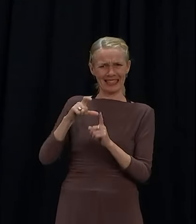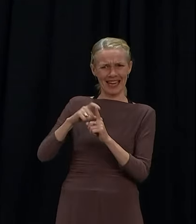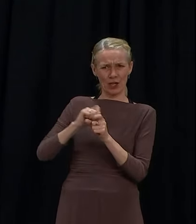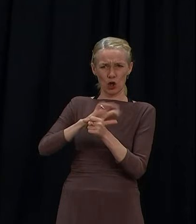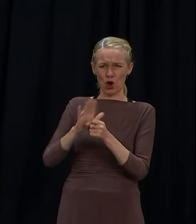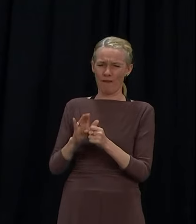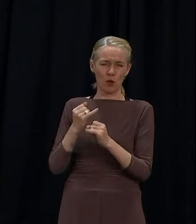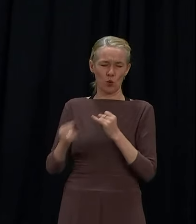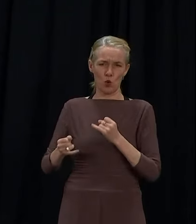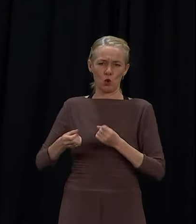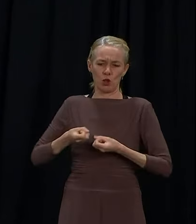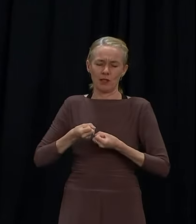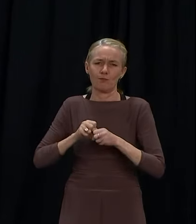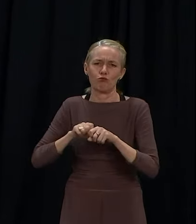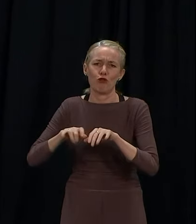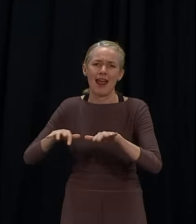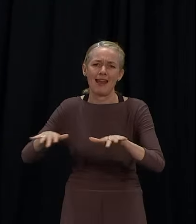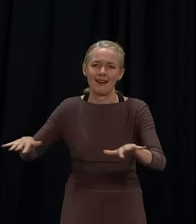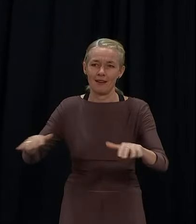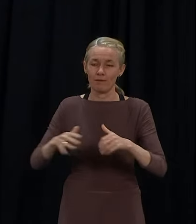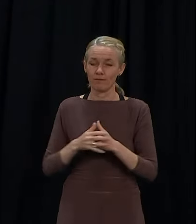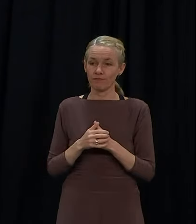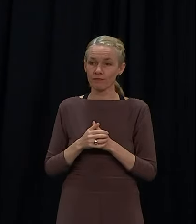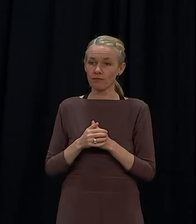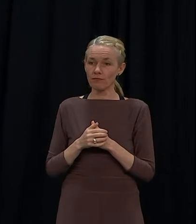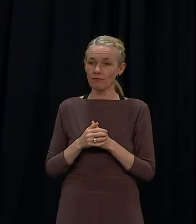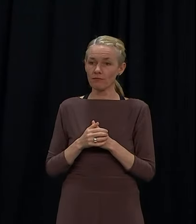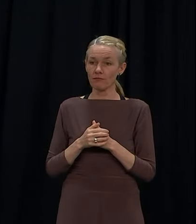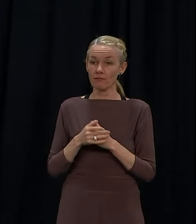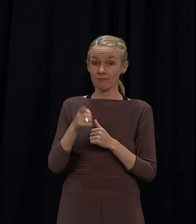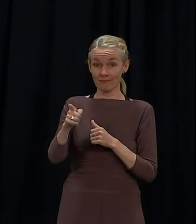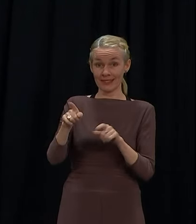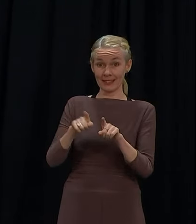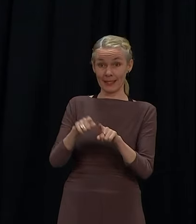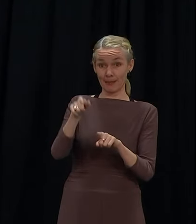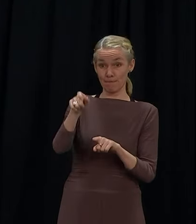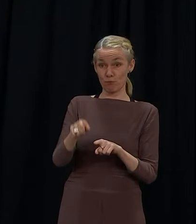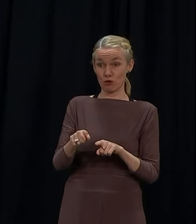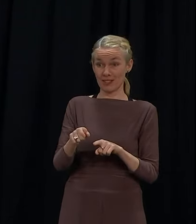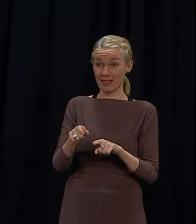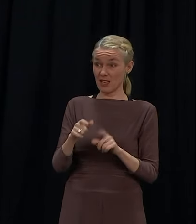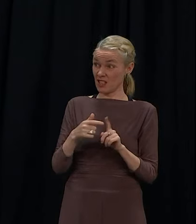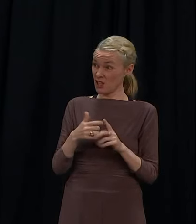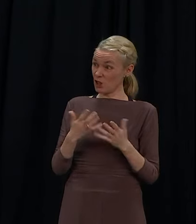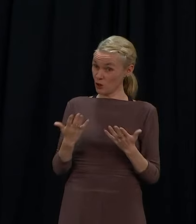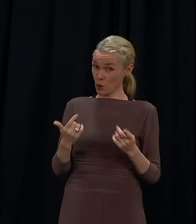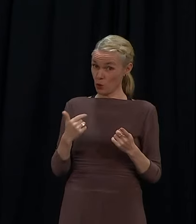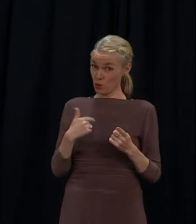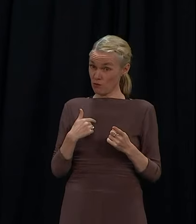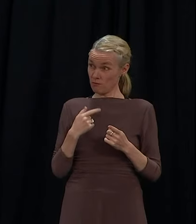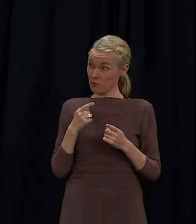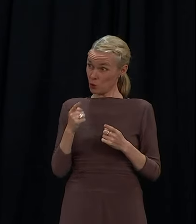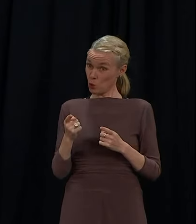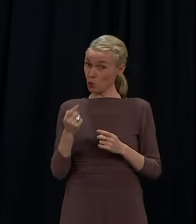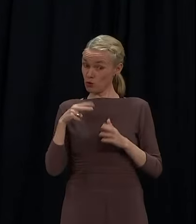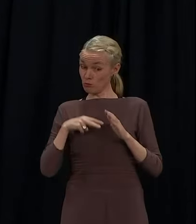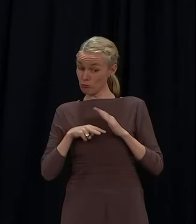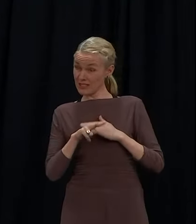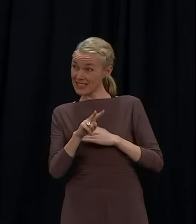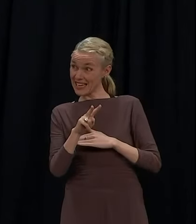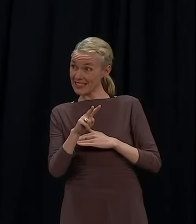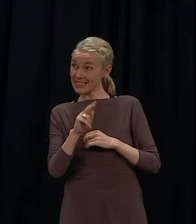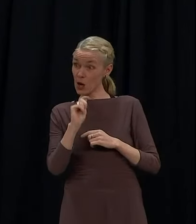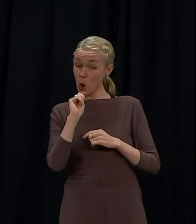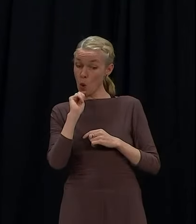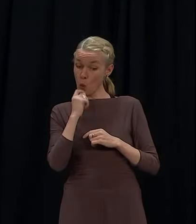were talking about last week, that peak. So from now on, are you expecting to see the effects of the lockdown? So we're going to see fewer and fewer cases day